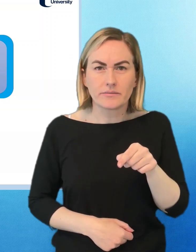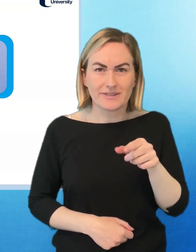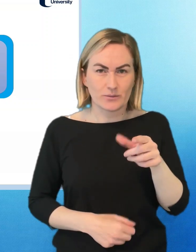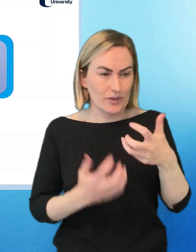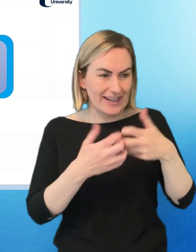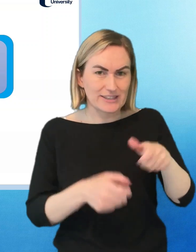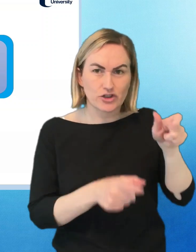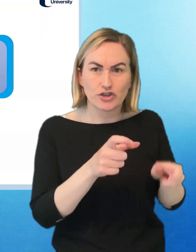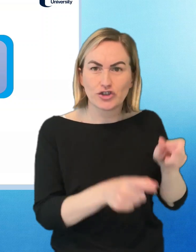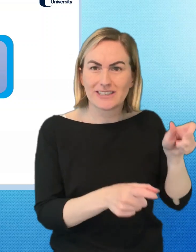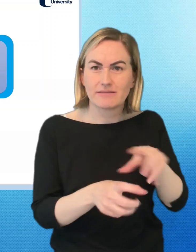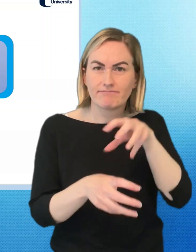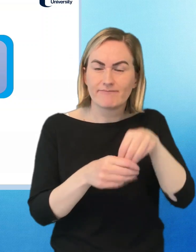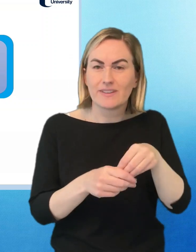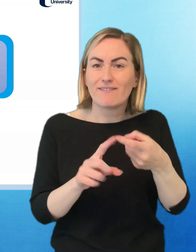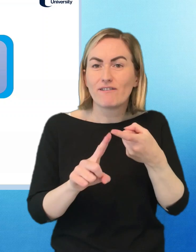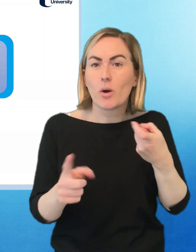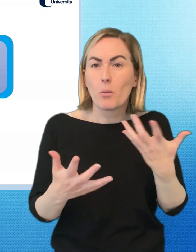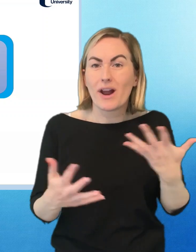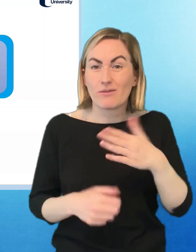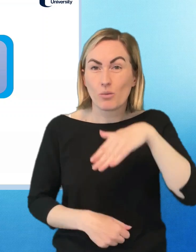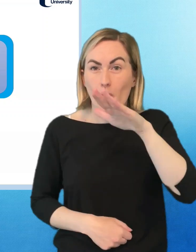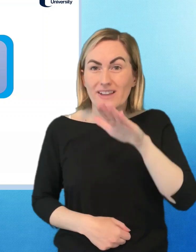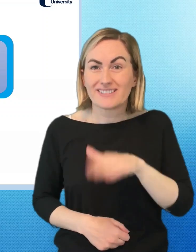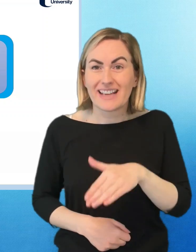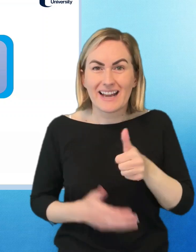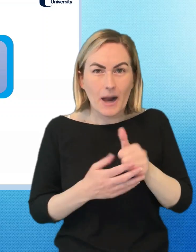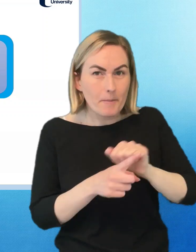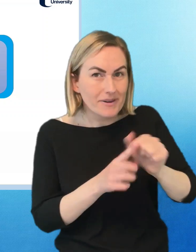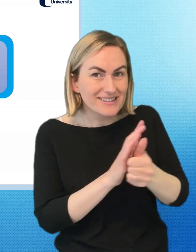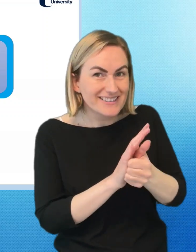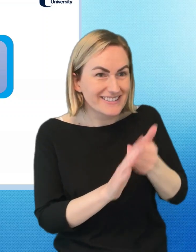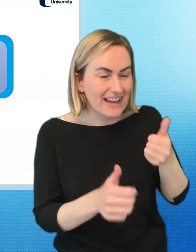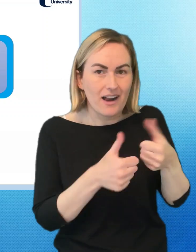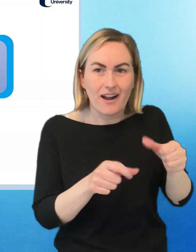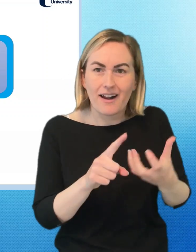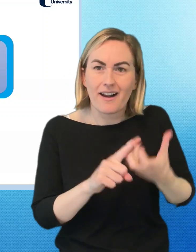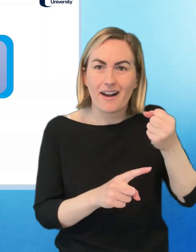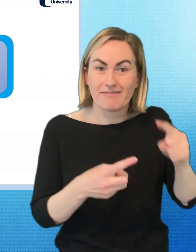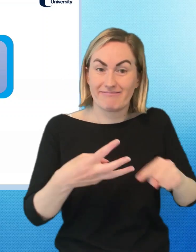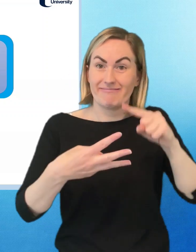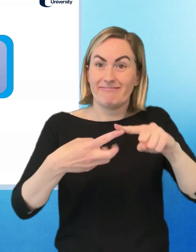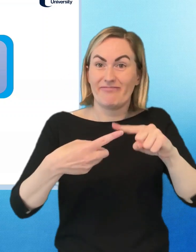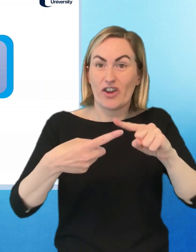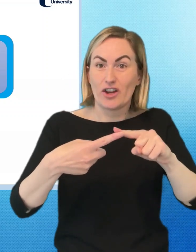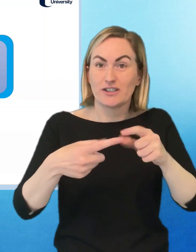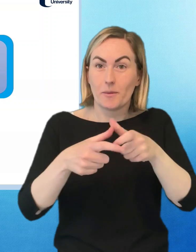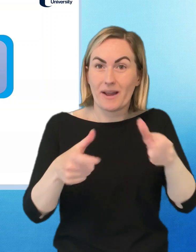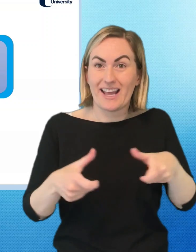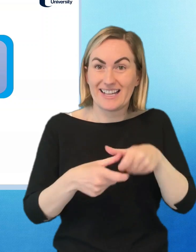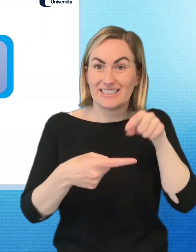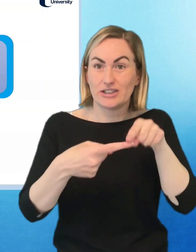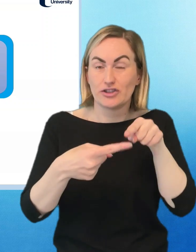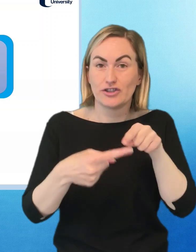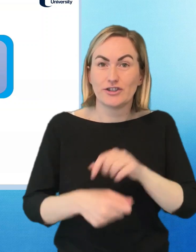engineering students from the North and South to help them develop the skills that were identified in Work Package 1.